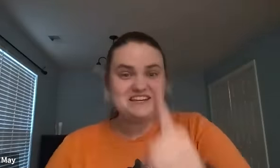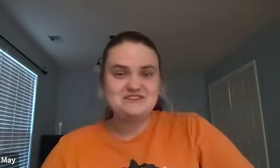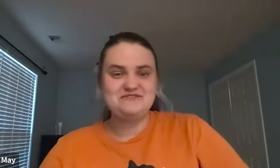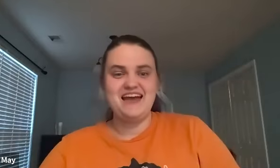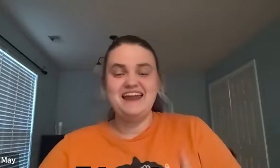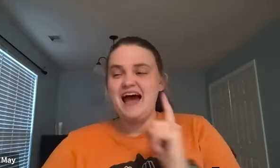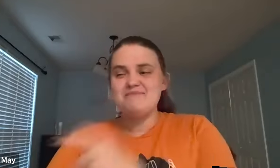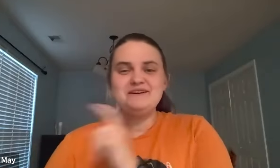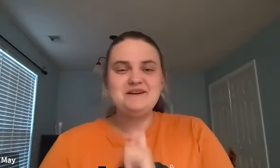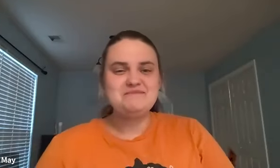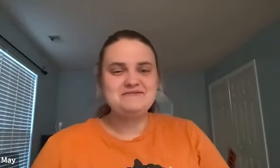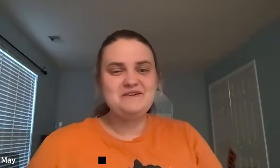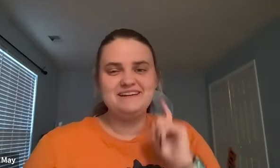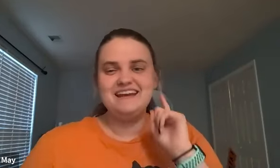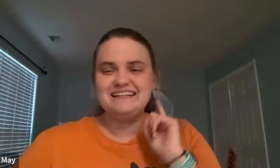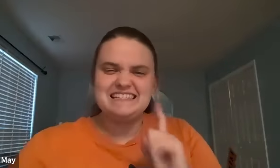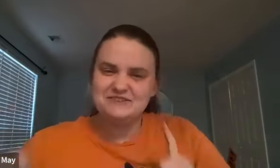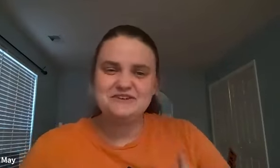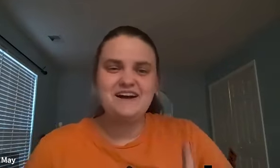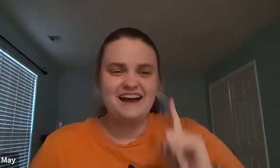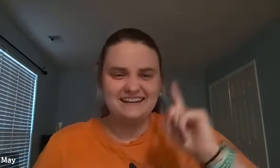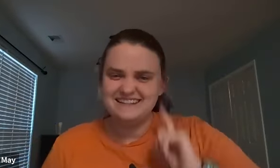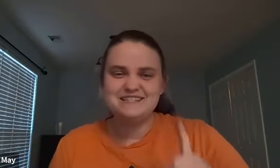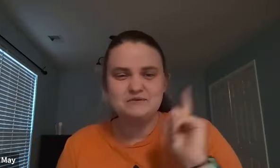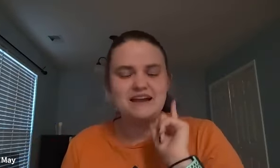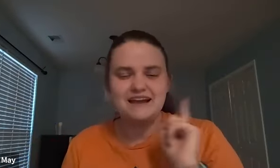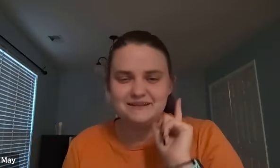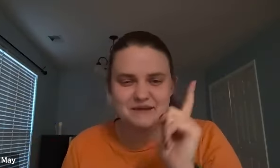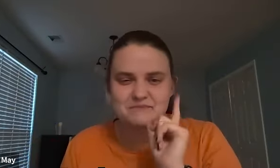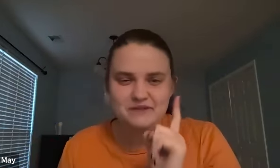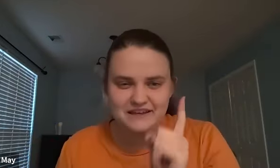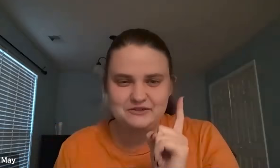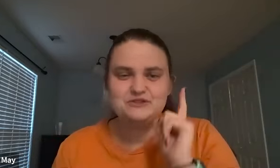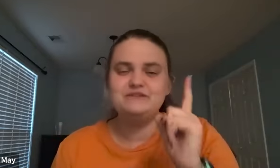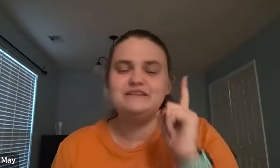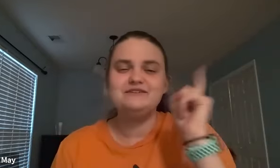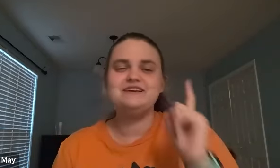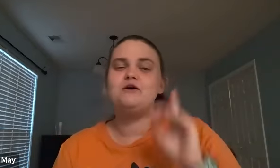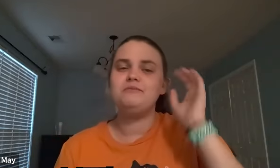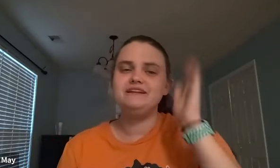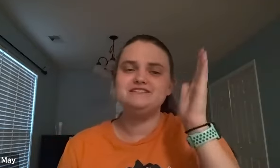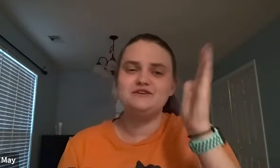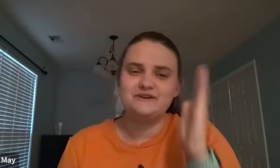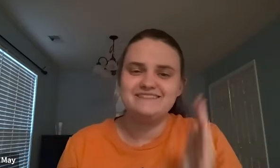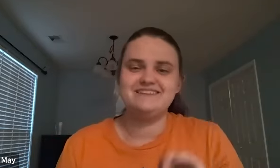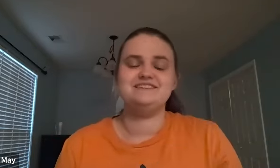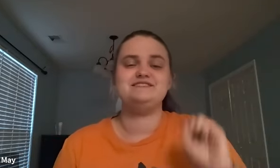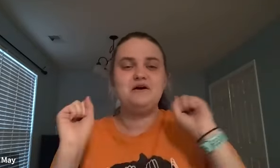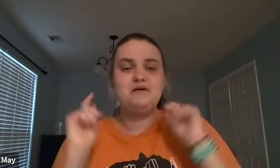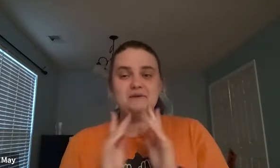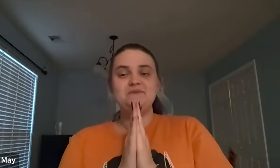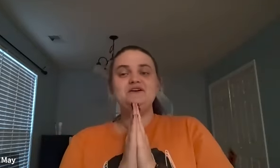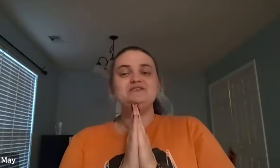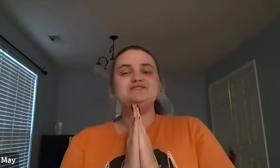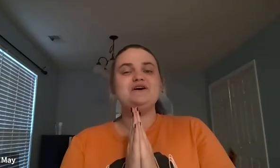you for that. I put it on my phone and yet I still forgot. This is why I need people like you to literally go, please don't forget this. Okay.